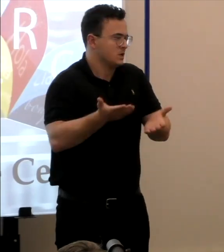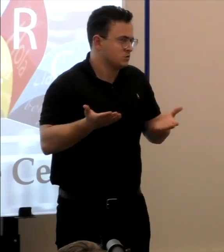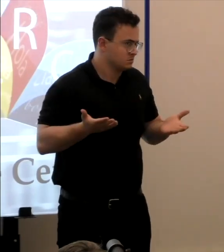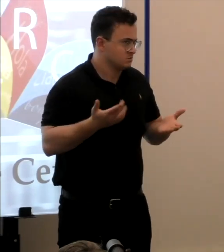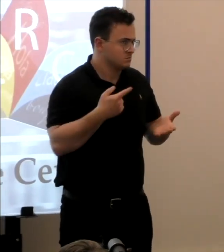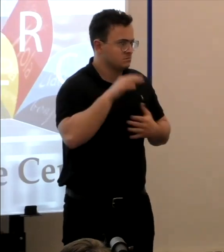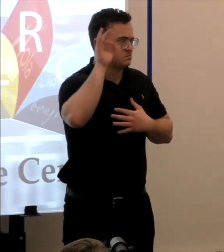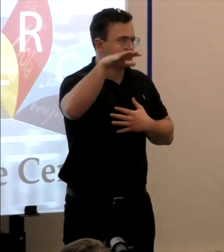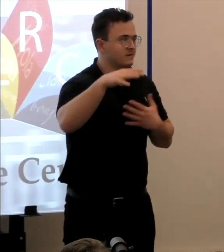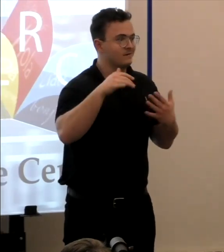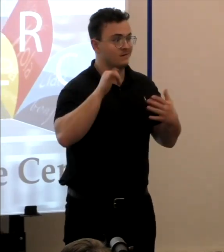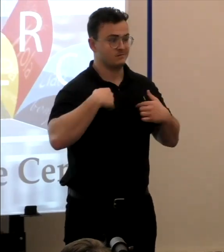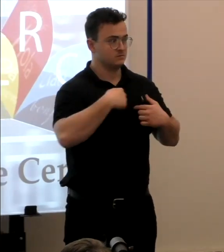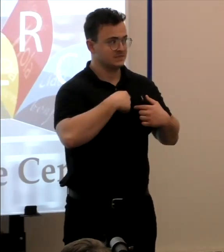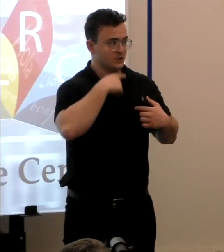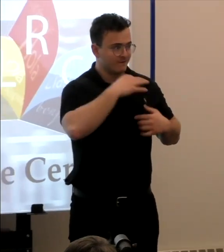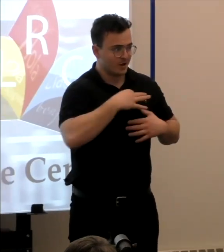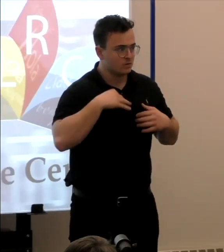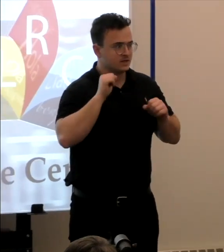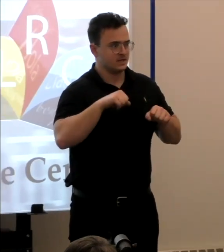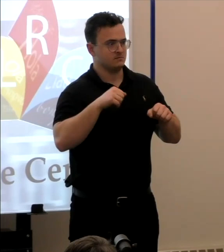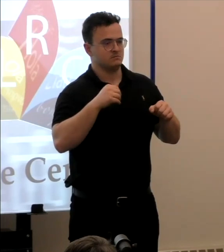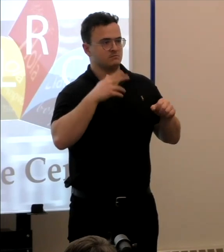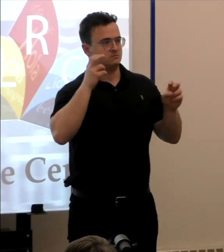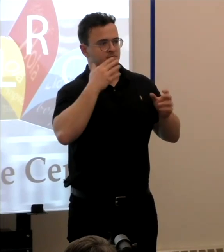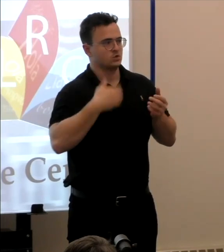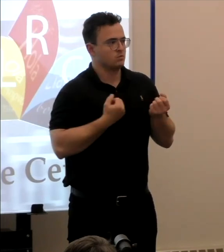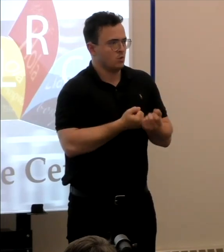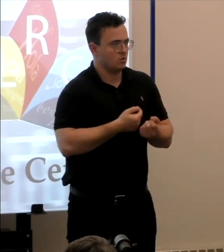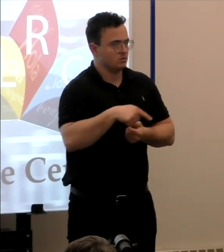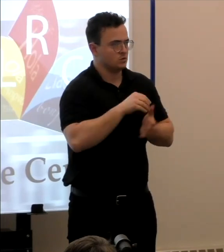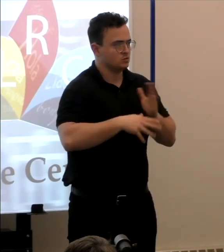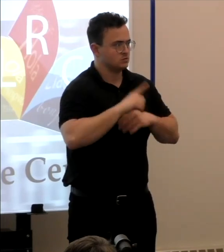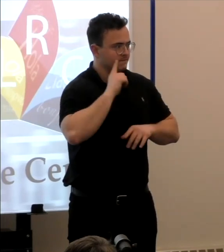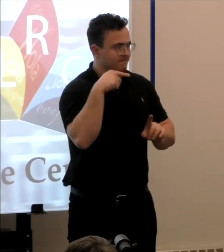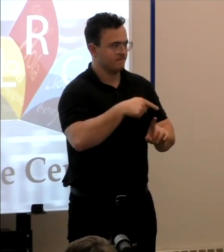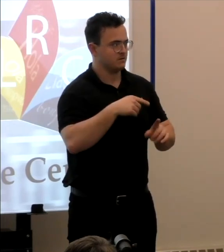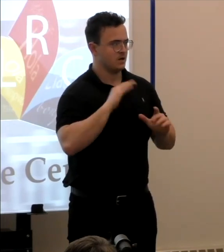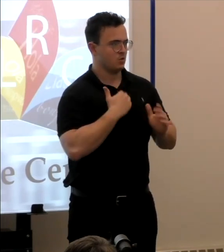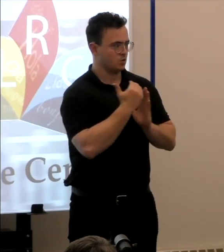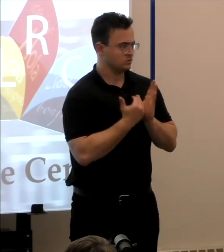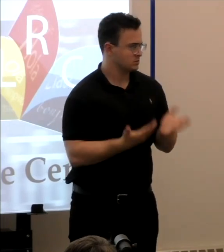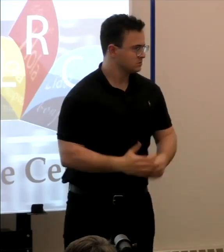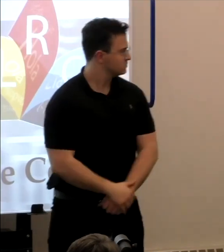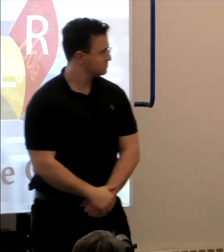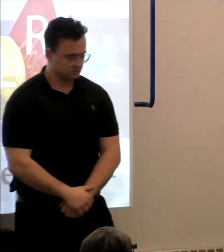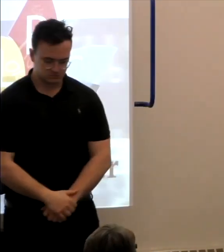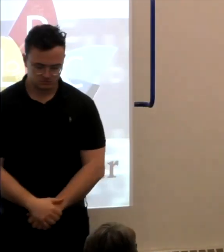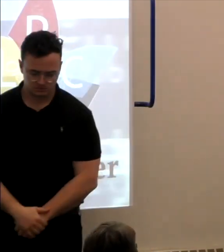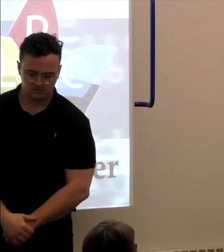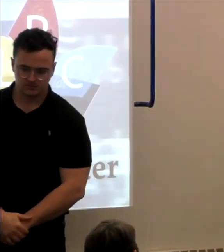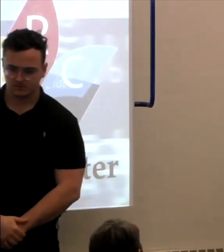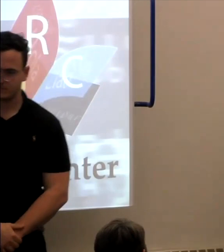that hearing faculty can do to better support students who are deaf in their courses?